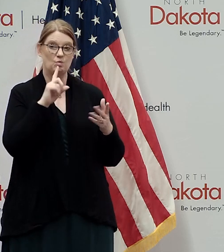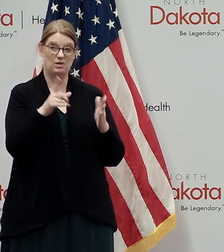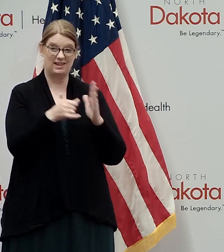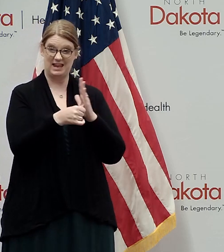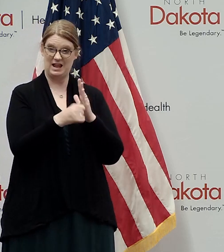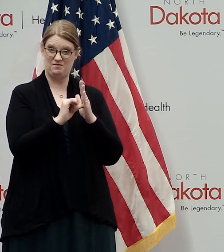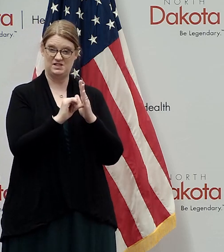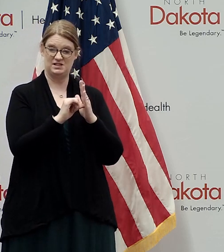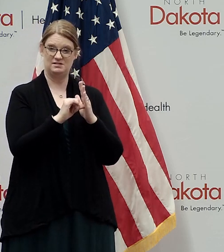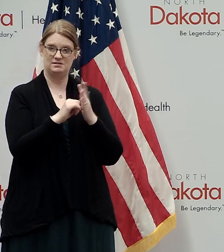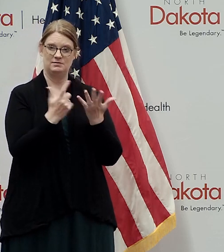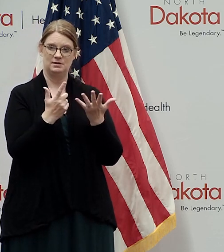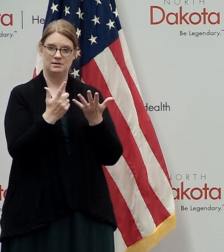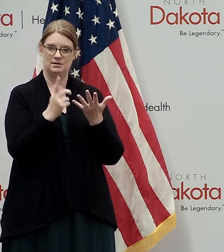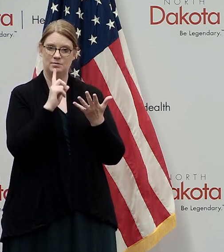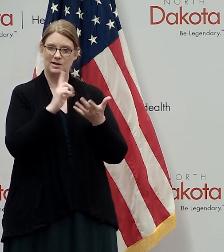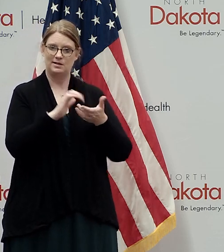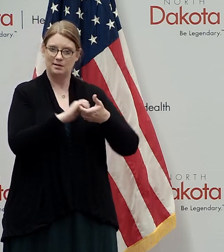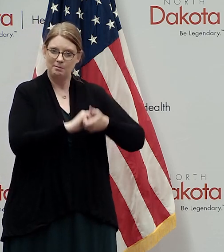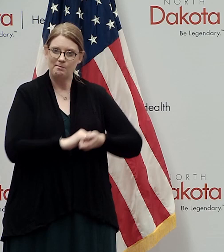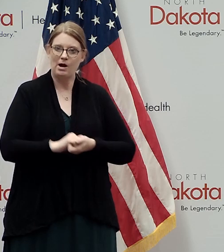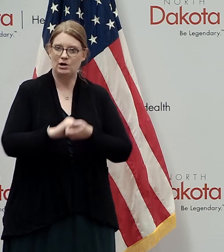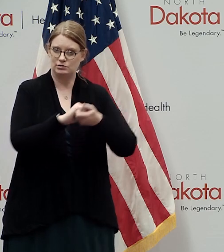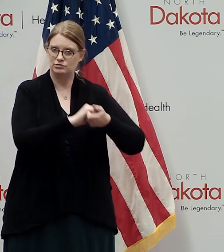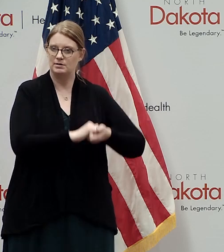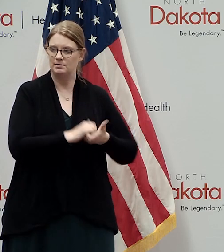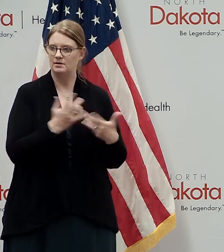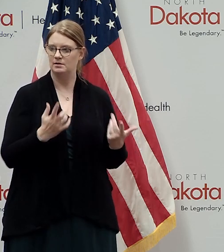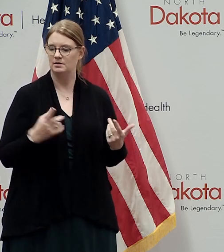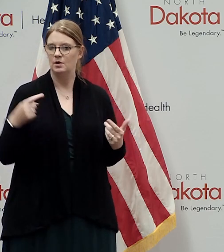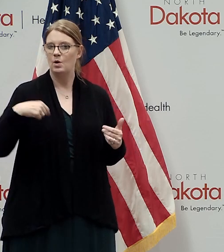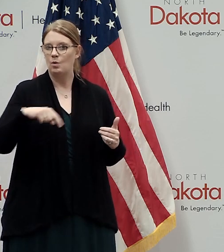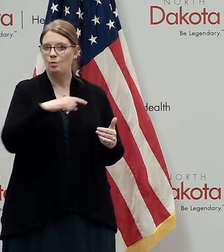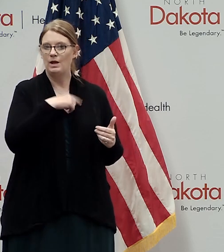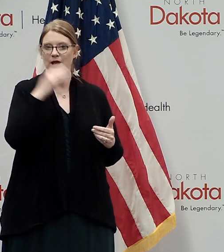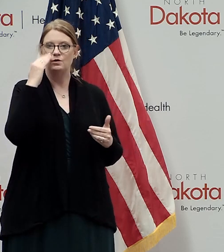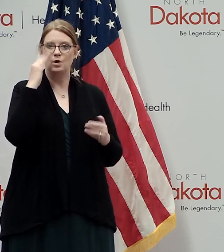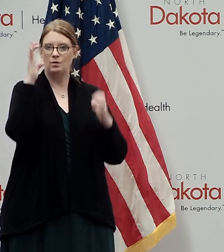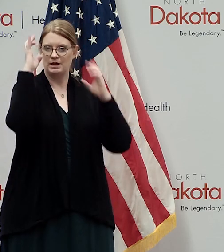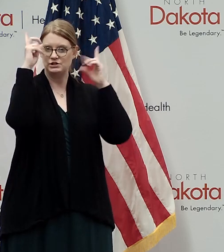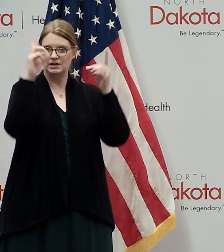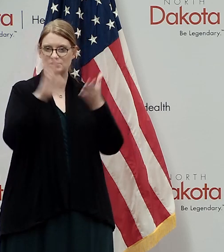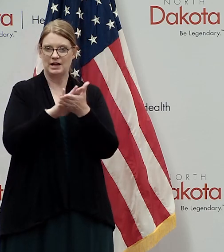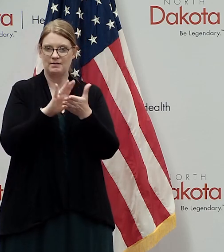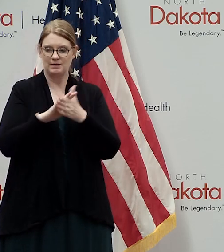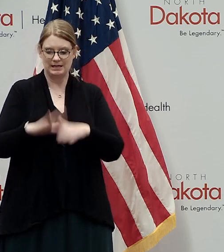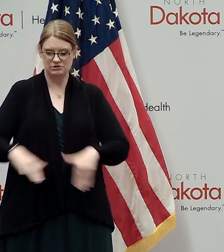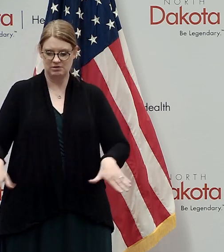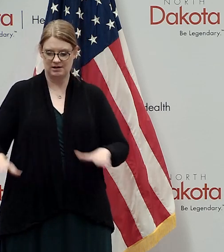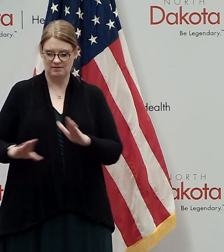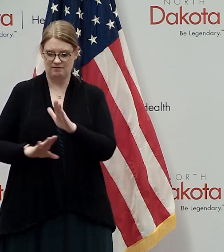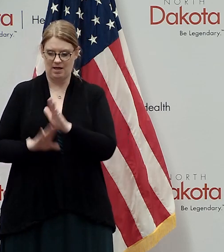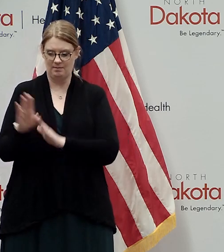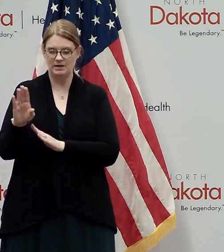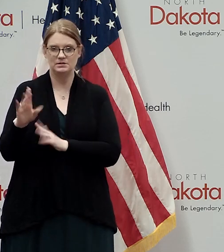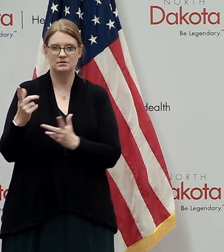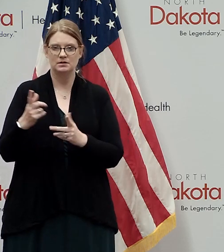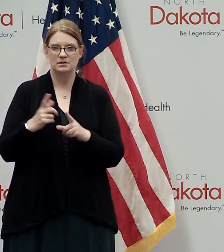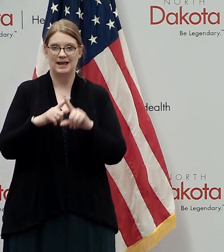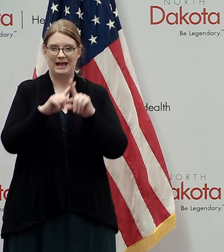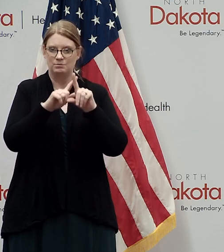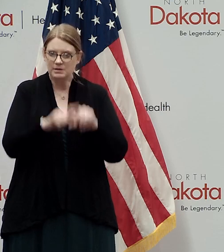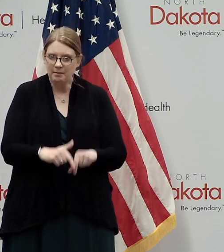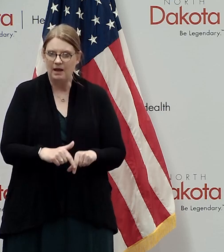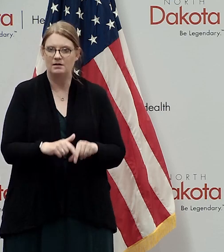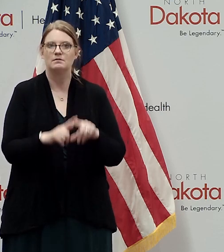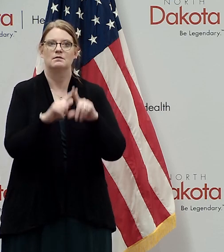emphasizes the partnership and the collaboration. Where we know education and academics and child development, we are relying